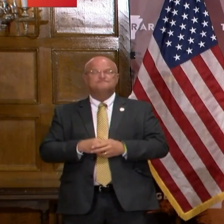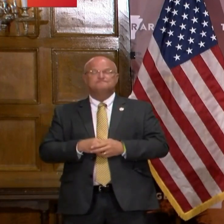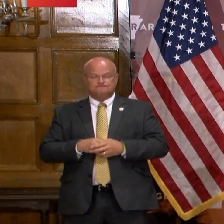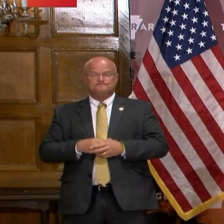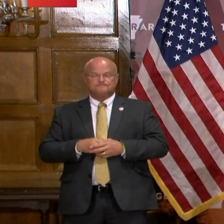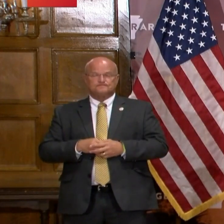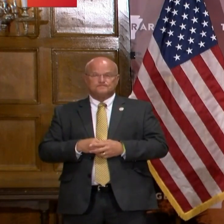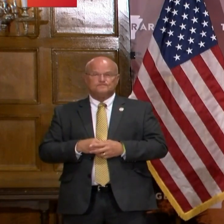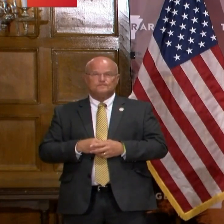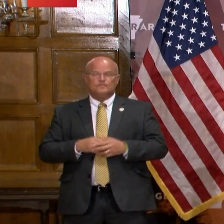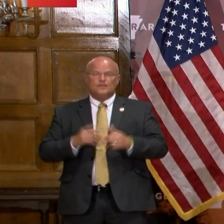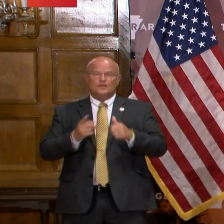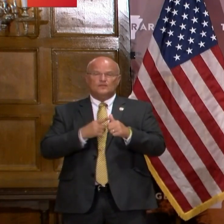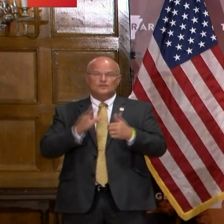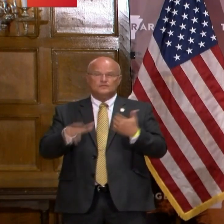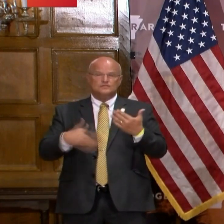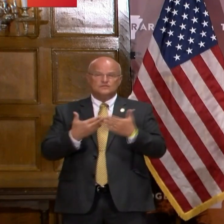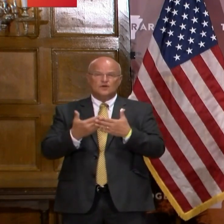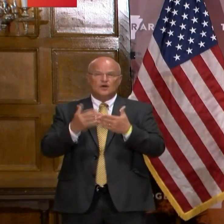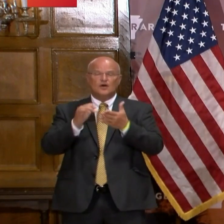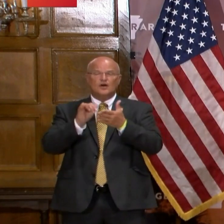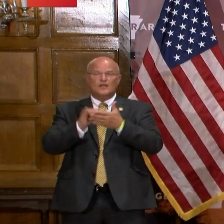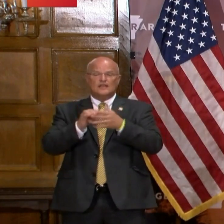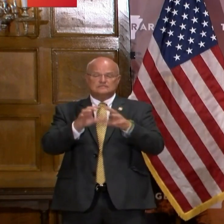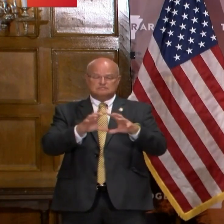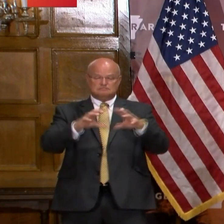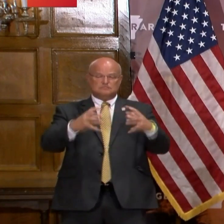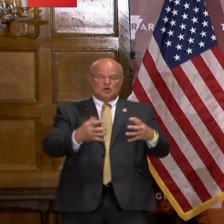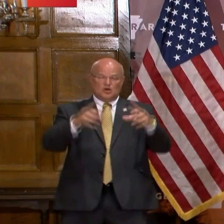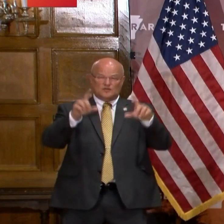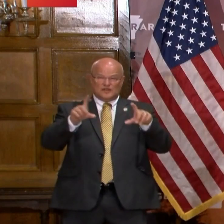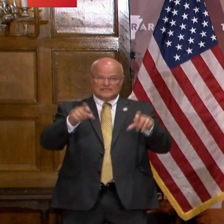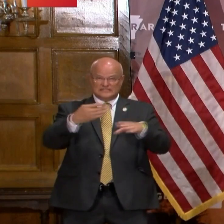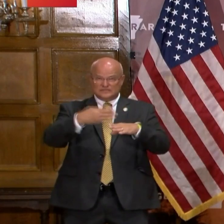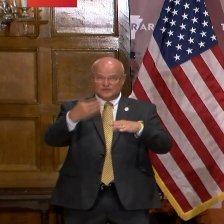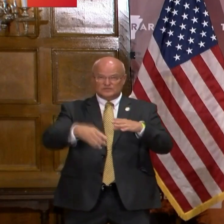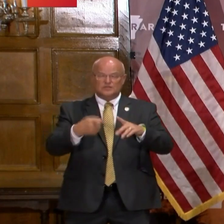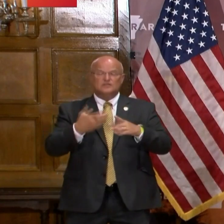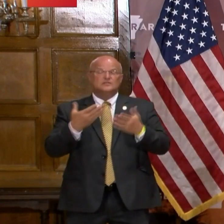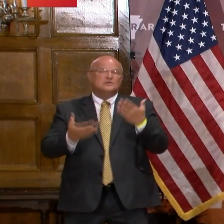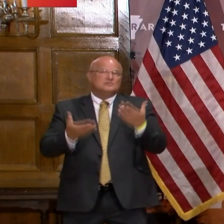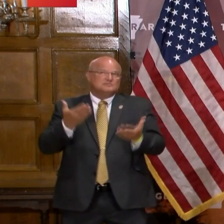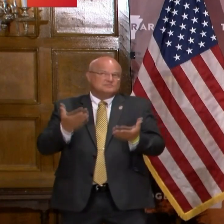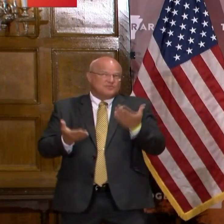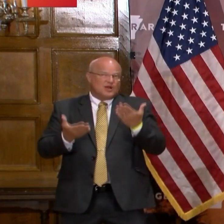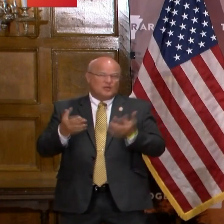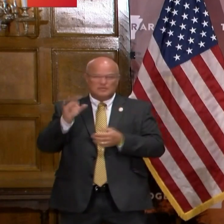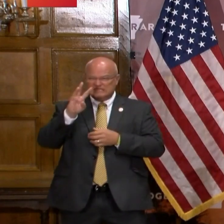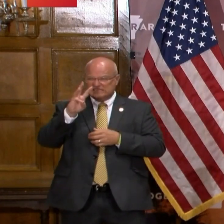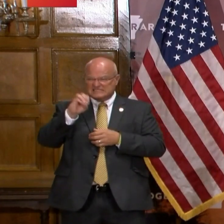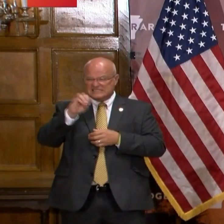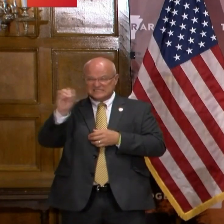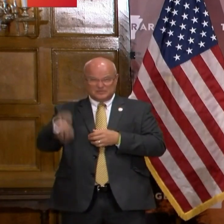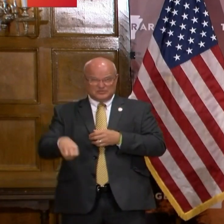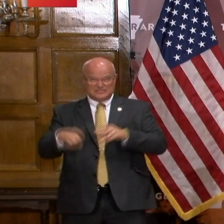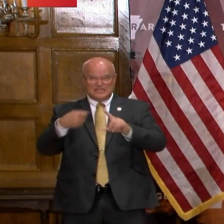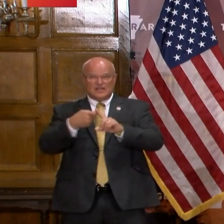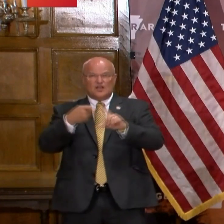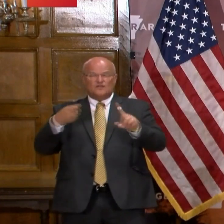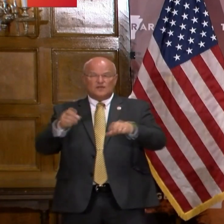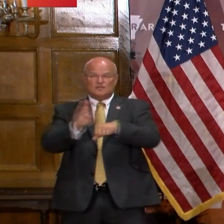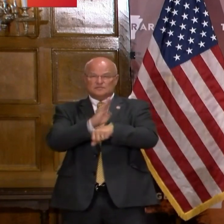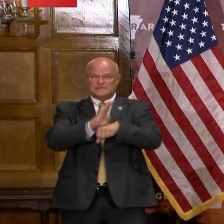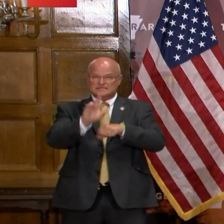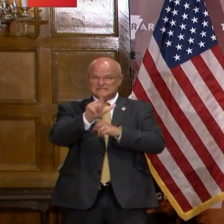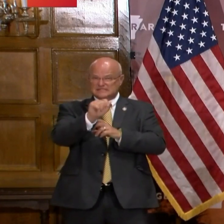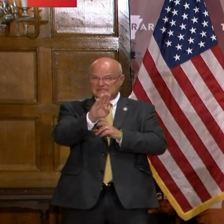And first of all, the bulk of our testing results, probably at least 60%, come from